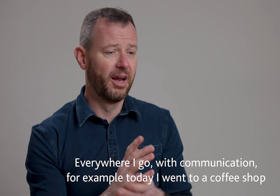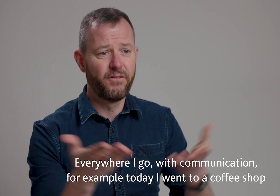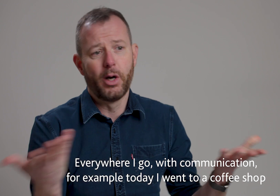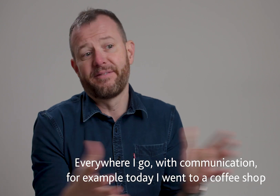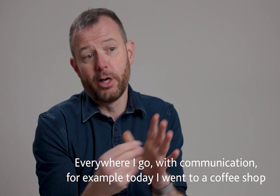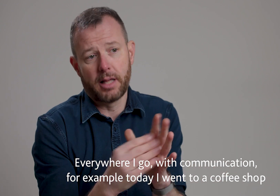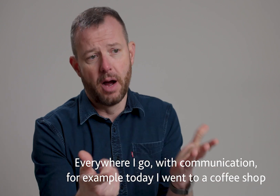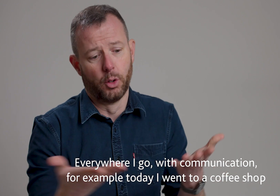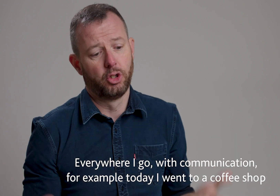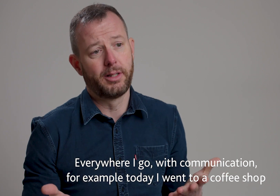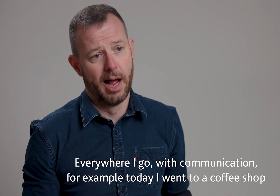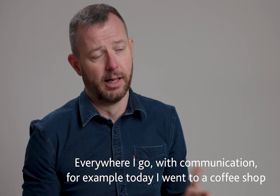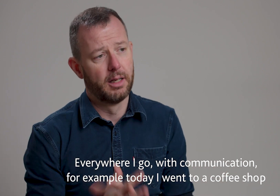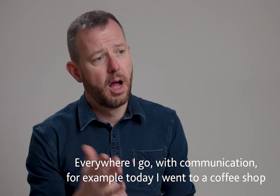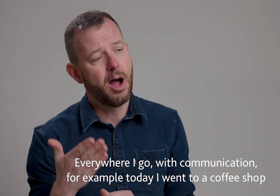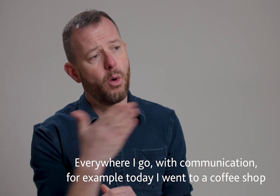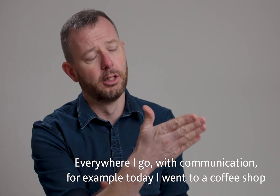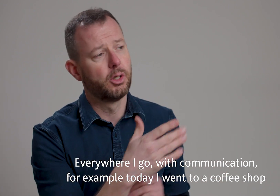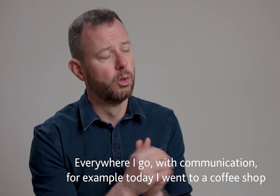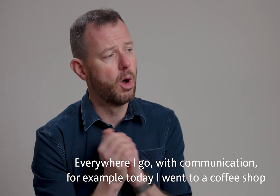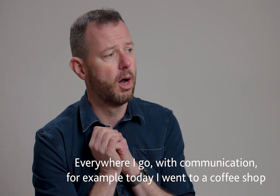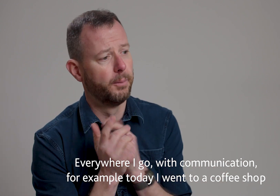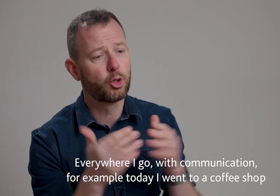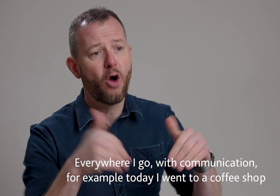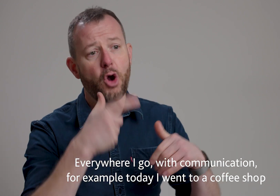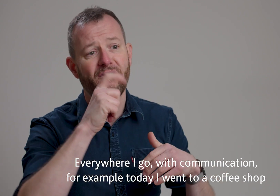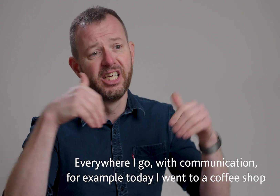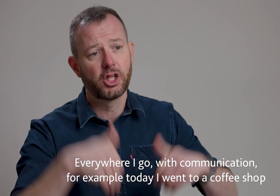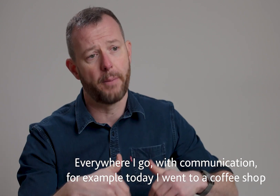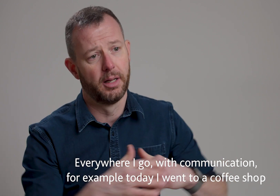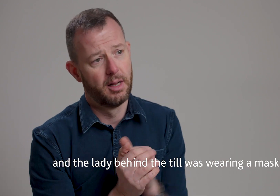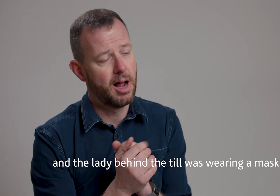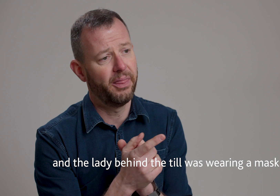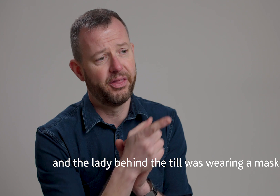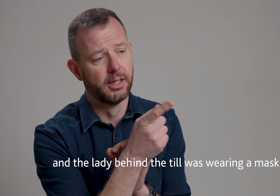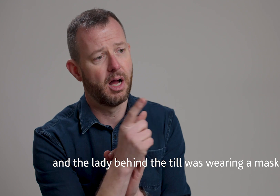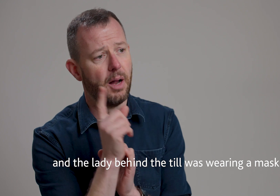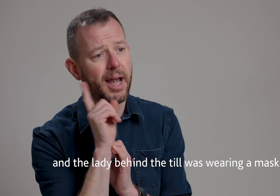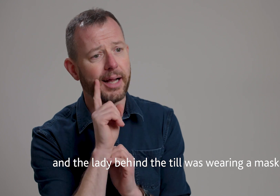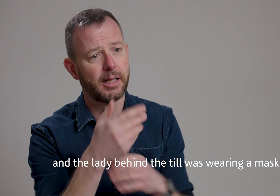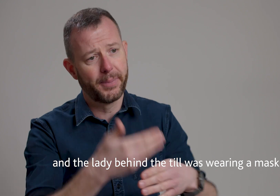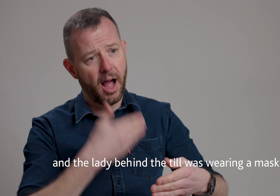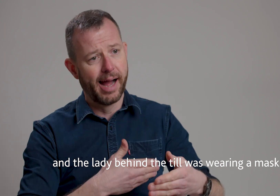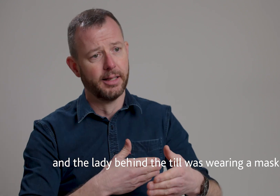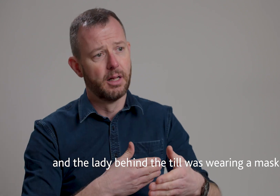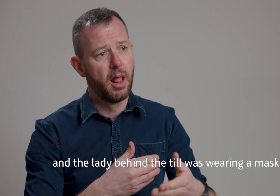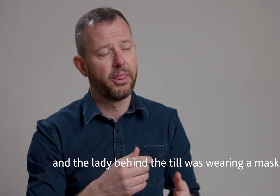before I started our business day, I went to a coffee shop and the lady behind